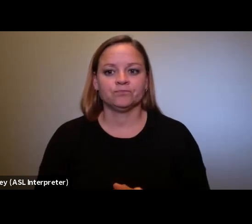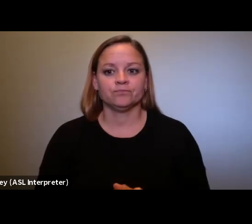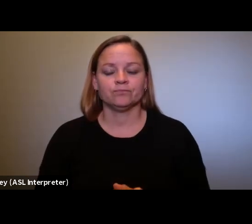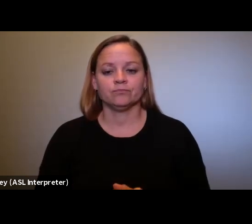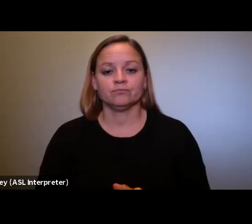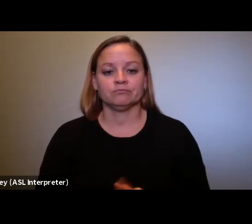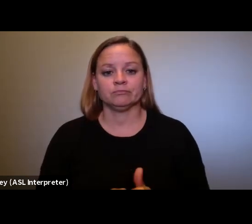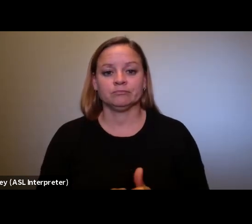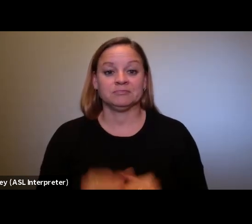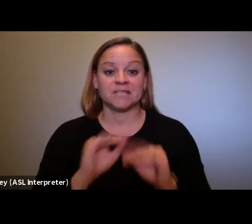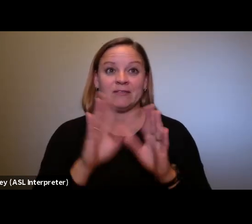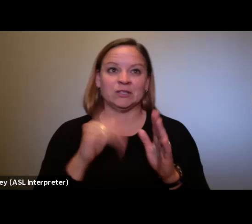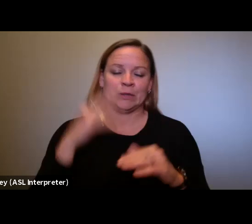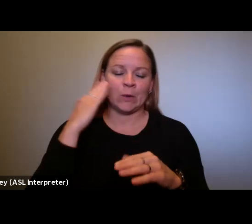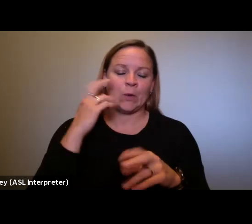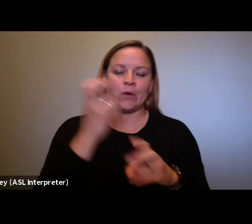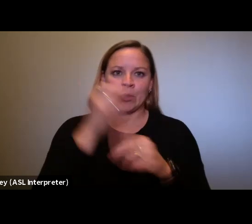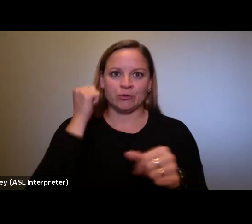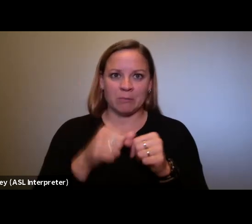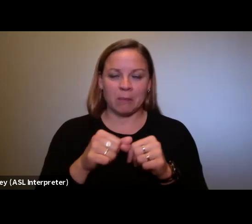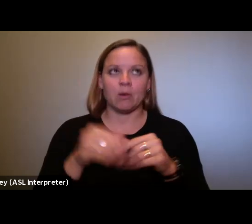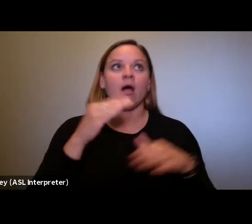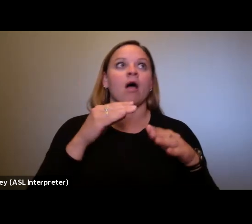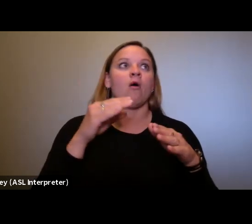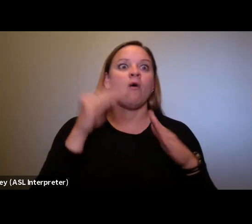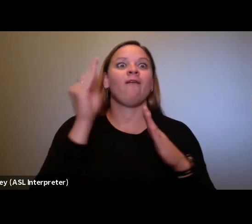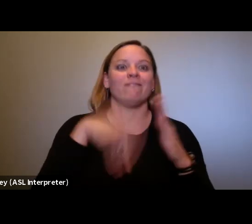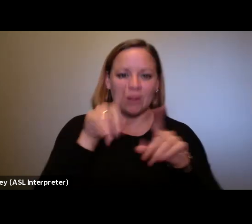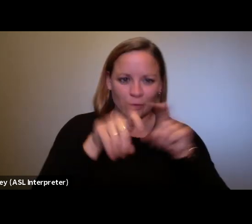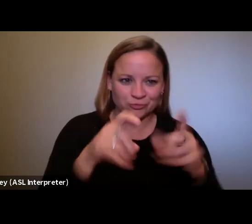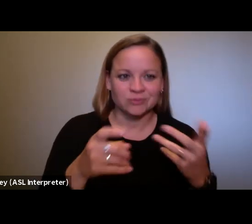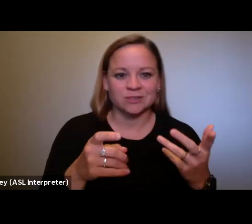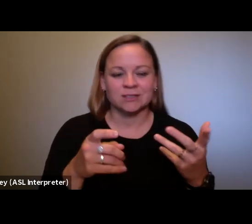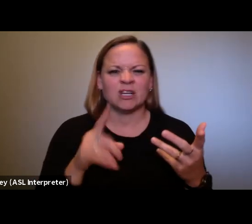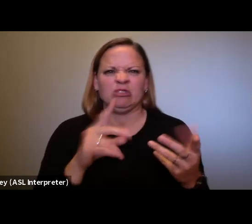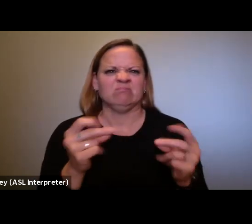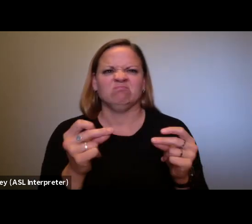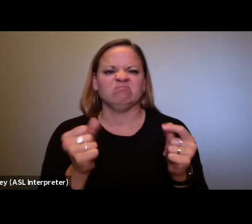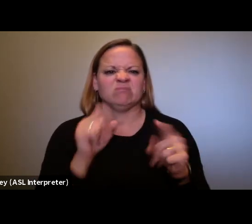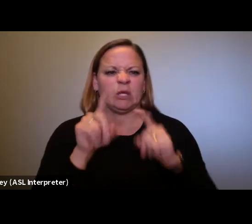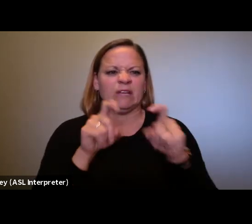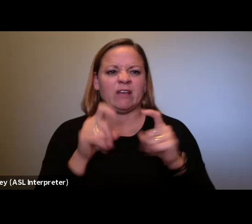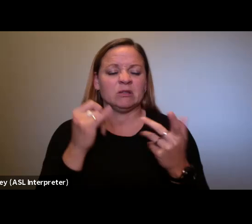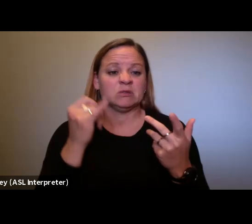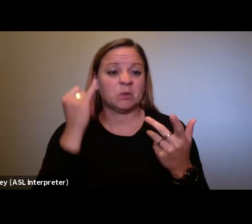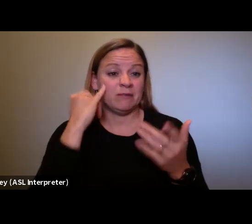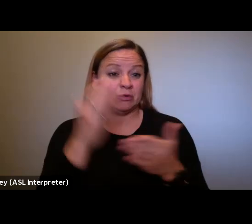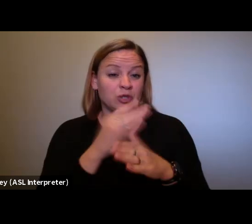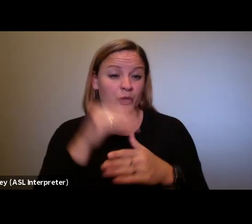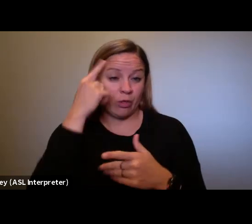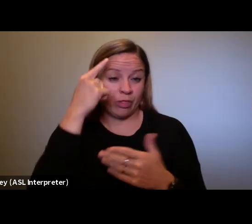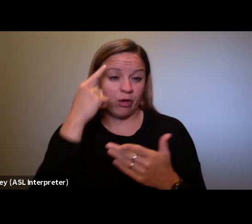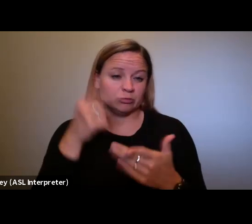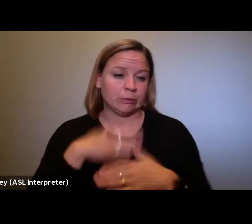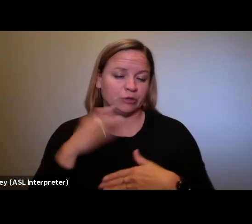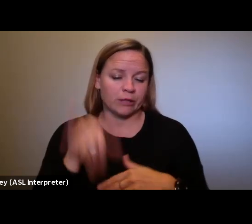But obviously, we all know it's hard to remember to go back and fill those out. And it is a quick eval. So if you could share your thoughts when we end today, we'd